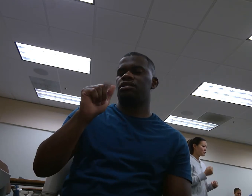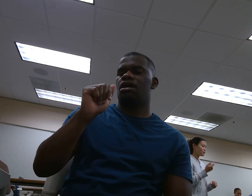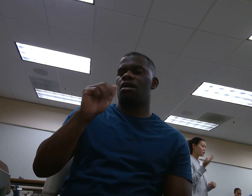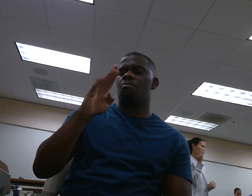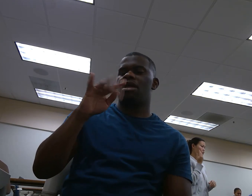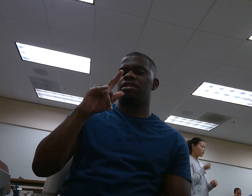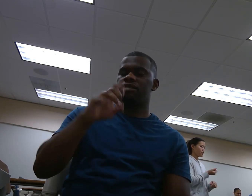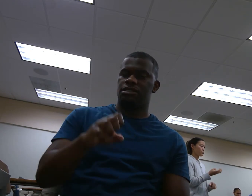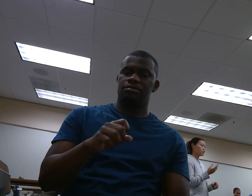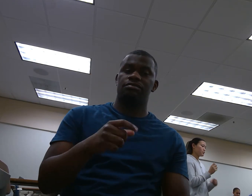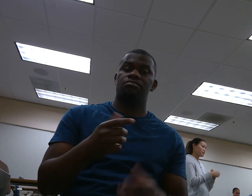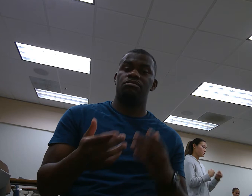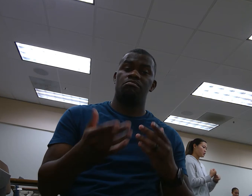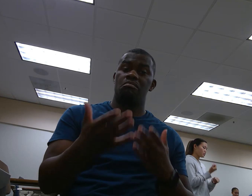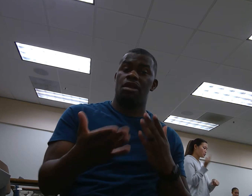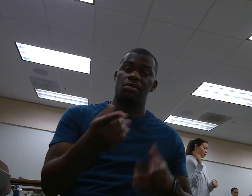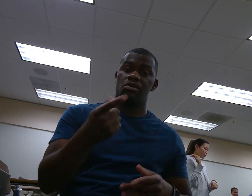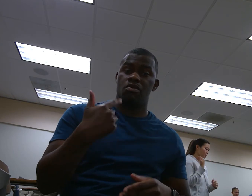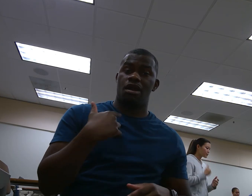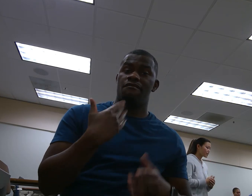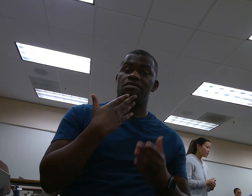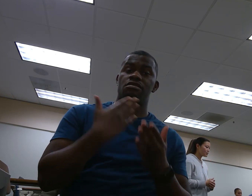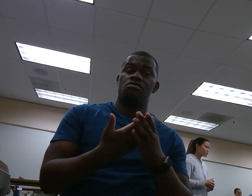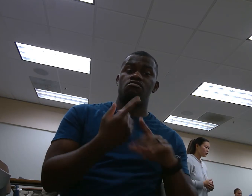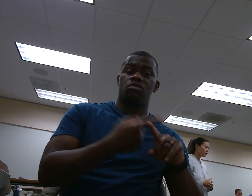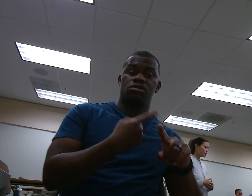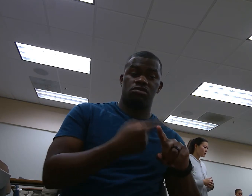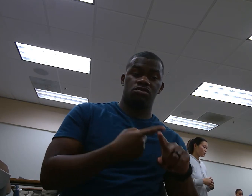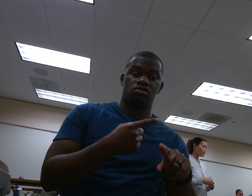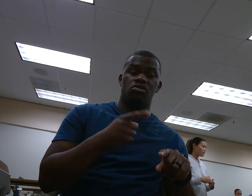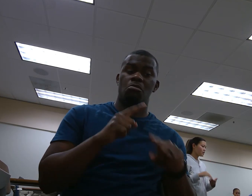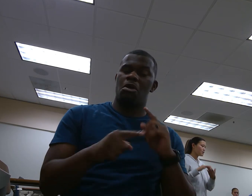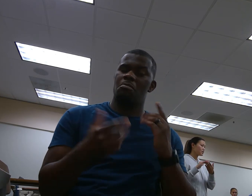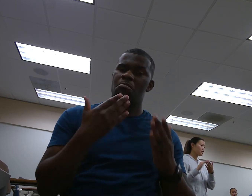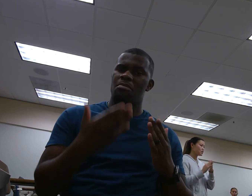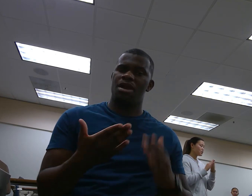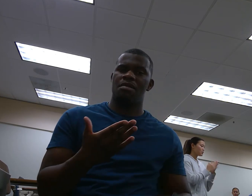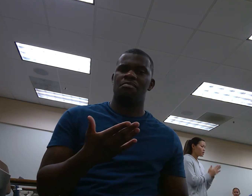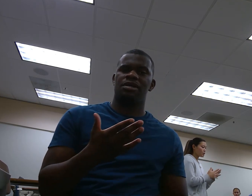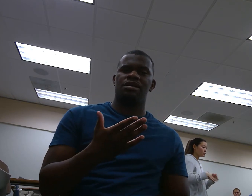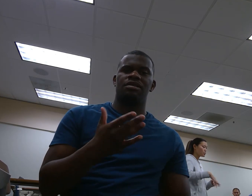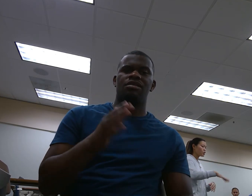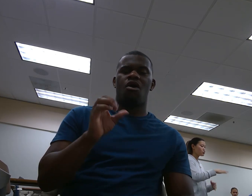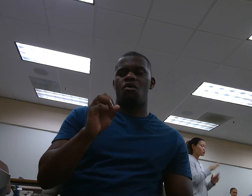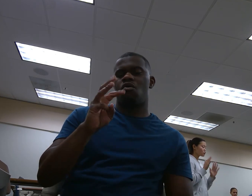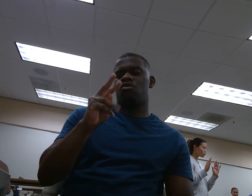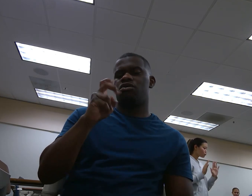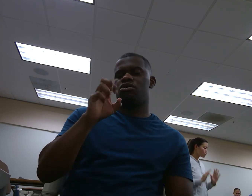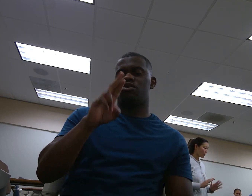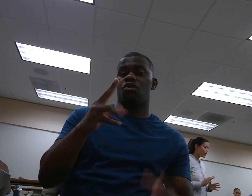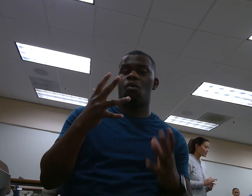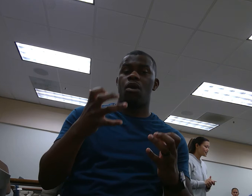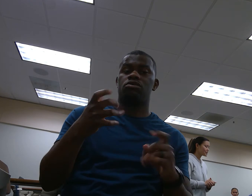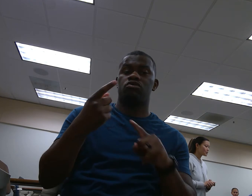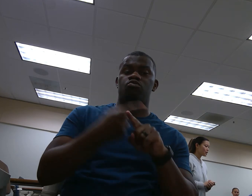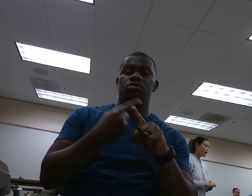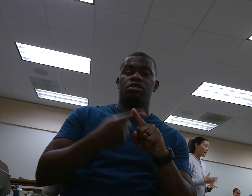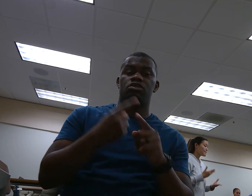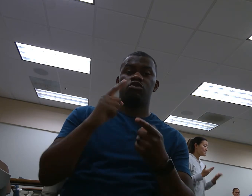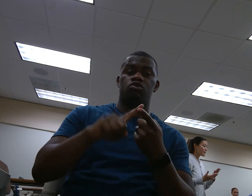of it and it's in a great neighborhood, but maybe they want to rent it out to someone else, or maybe they want to move into the house